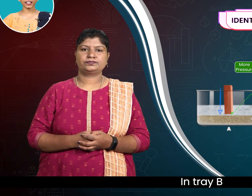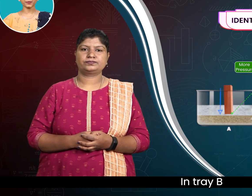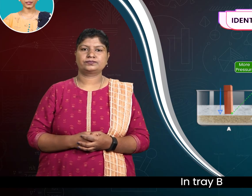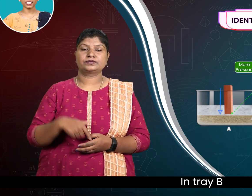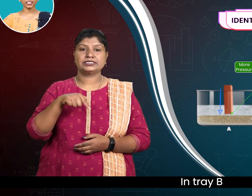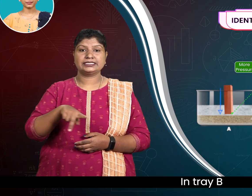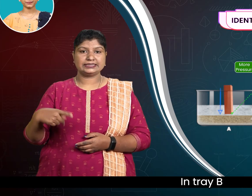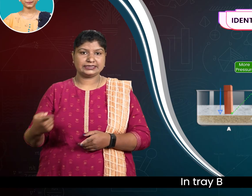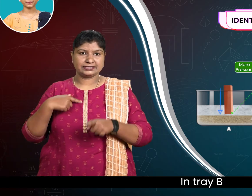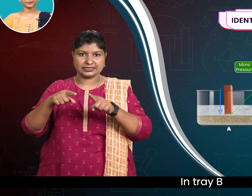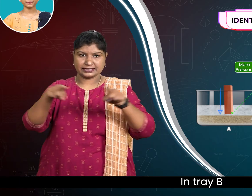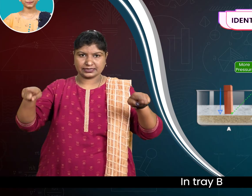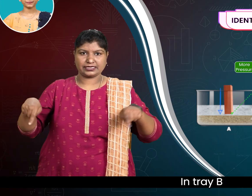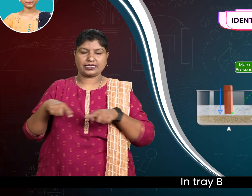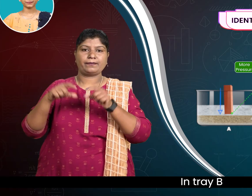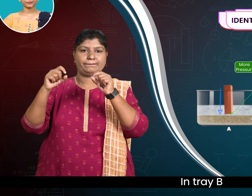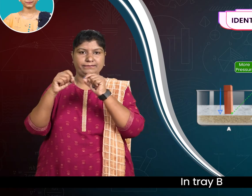In tray B,